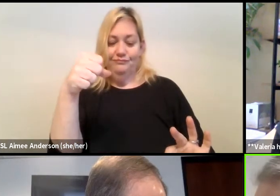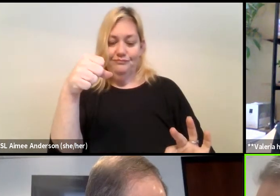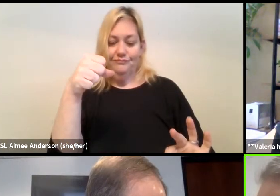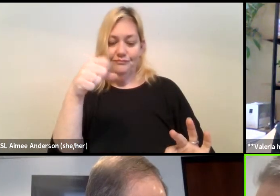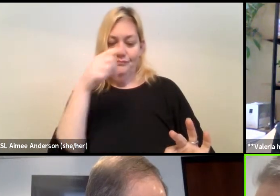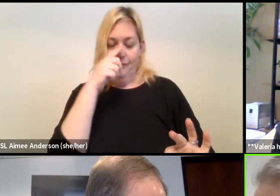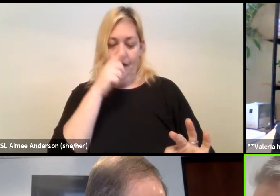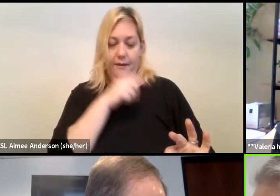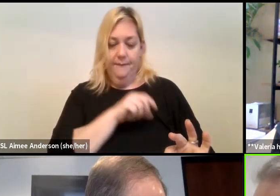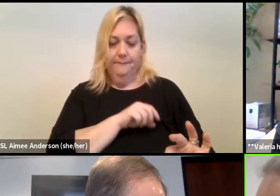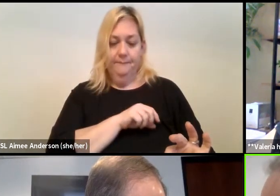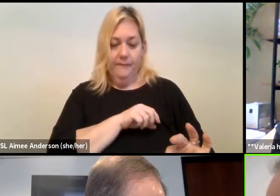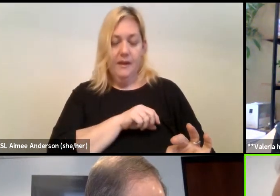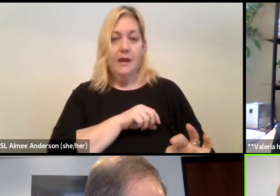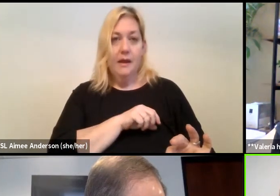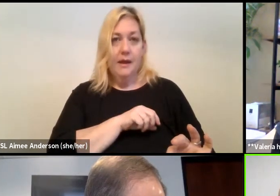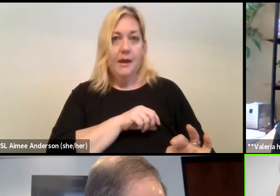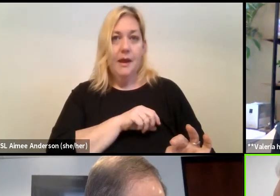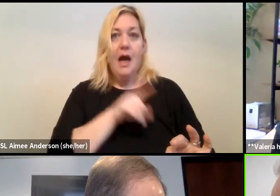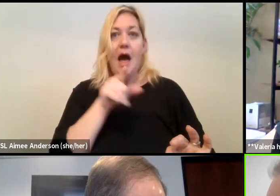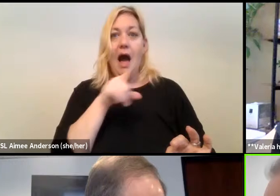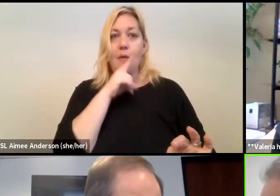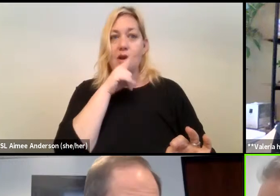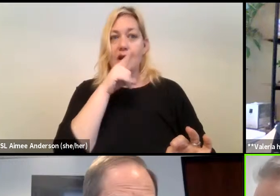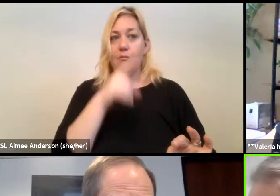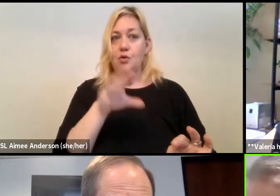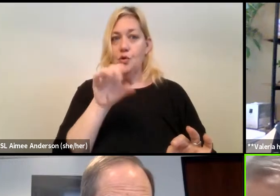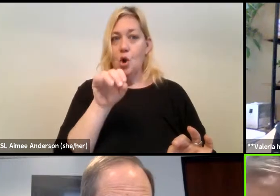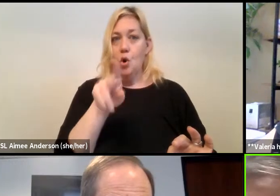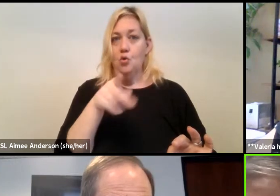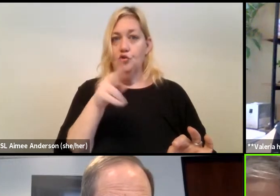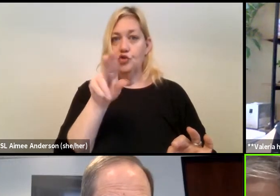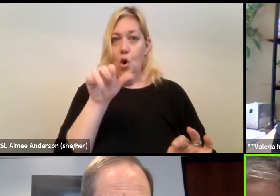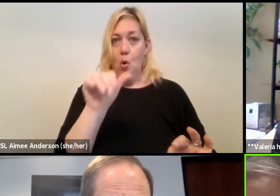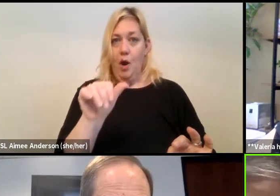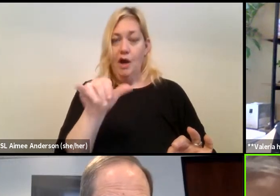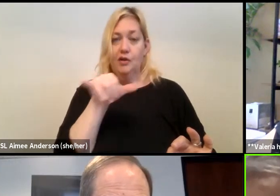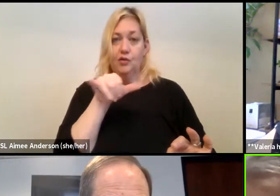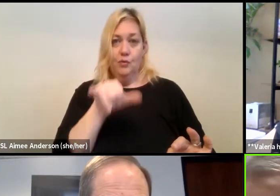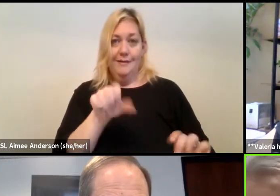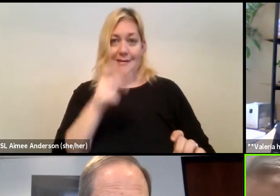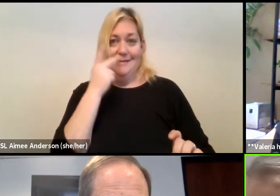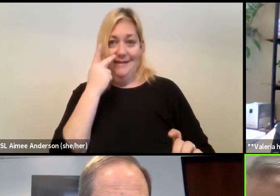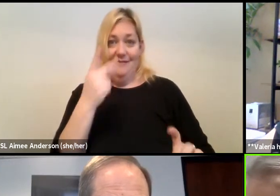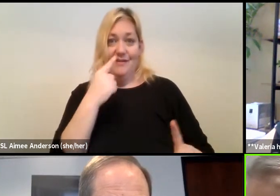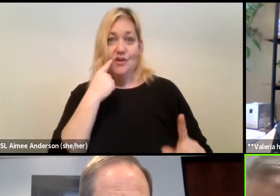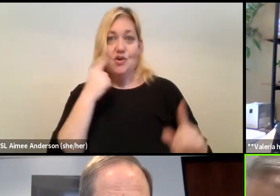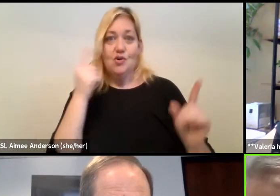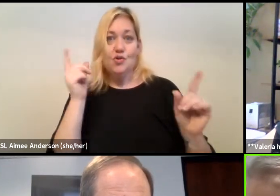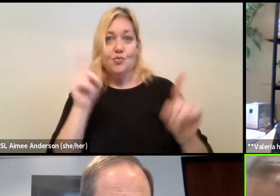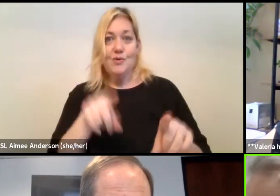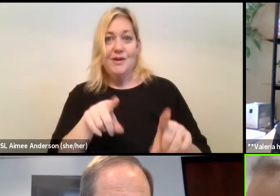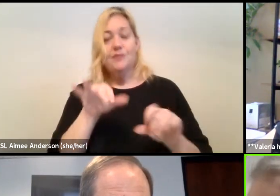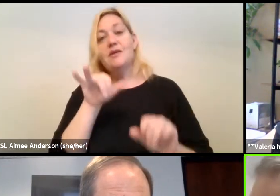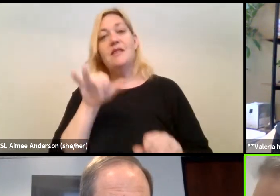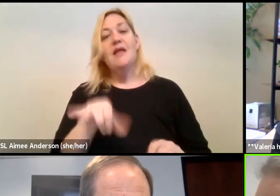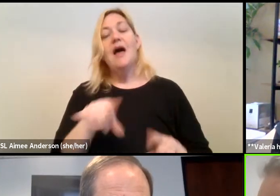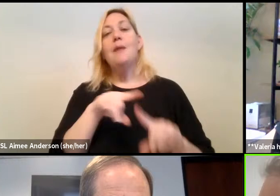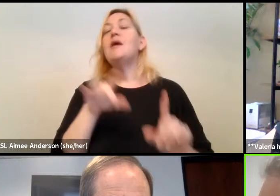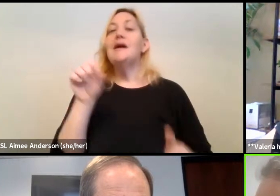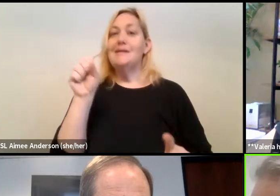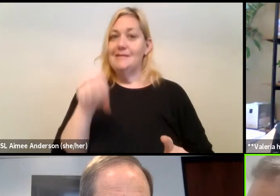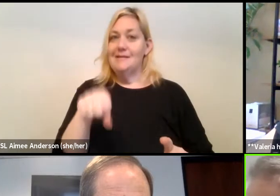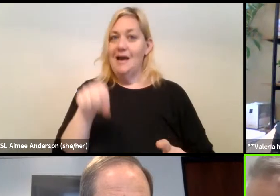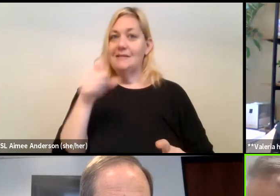Yes, I would unmute Mr. Ochoa as well, just to see if he agrees with that. But yes, I